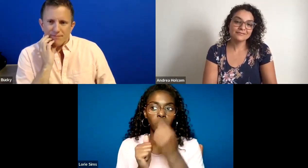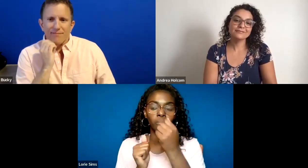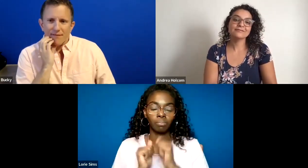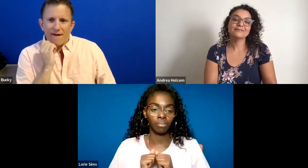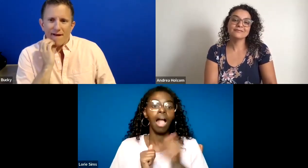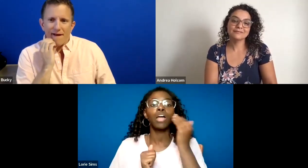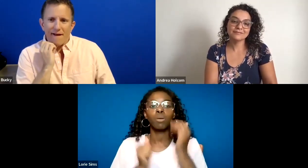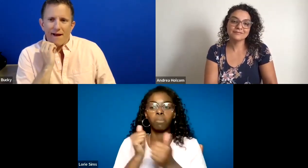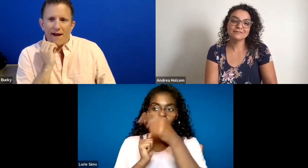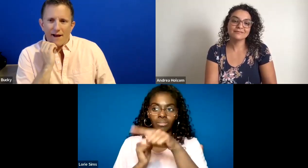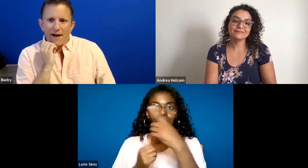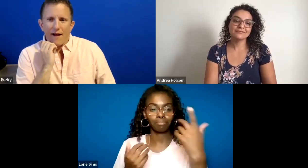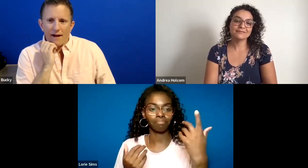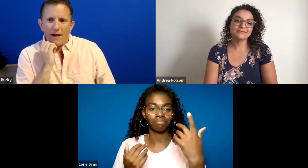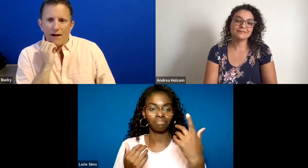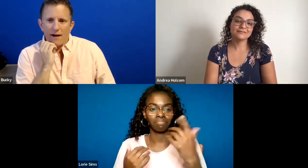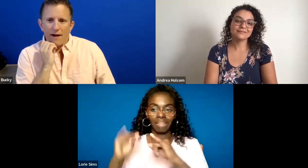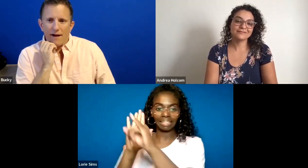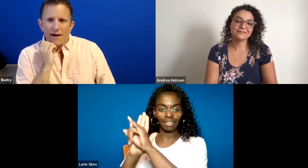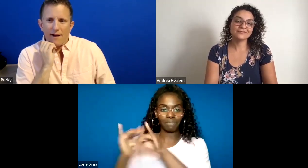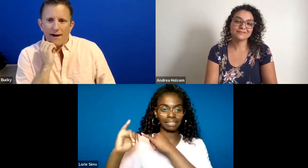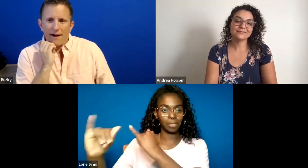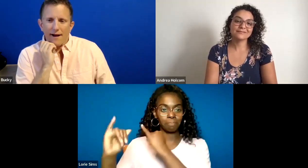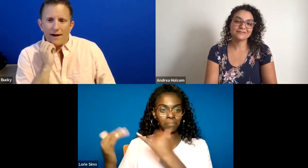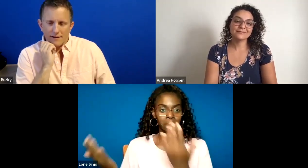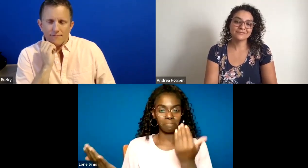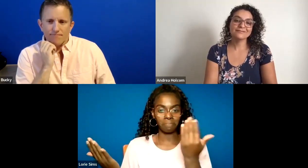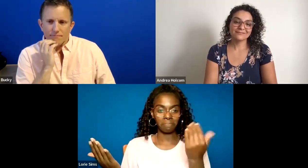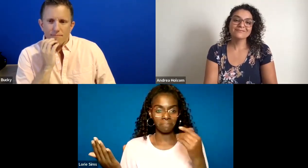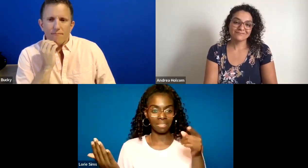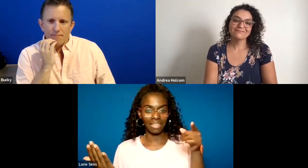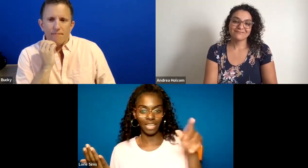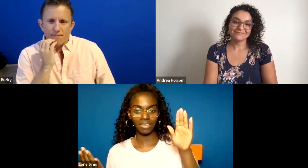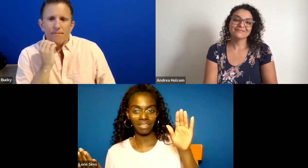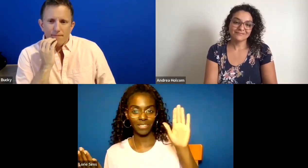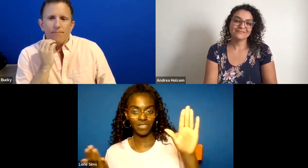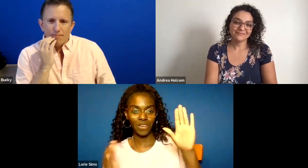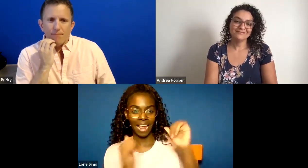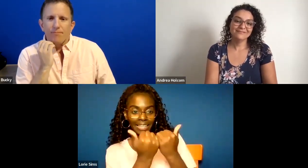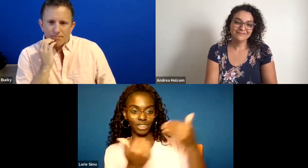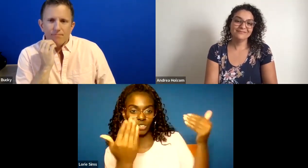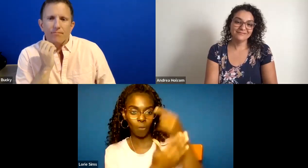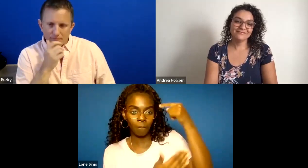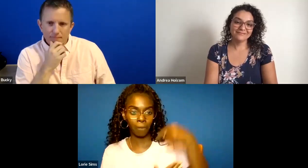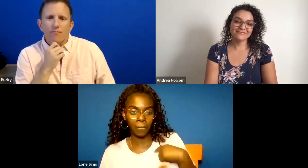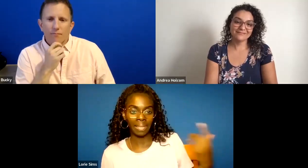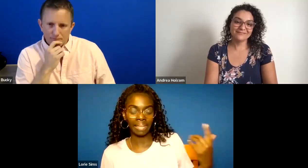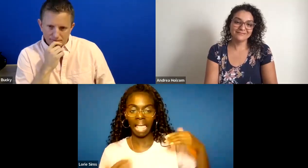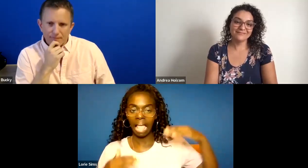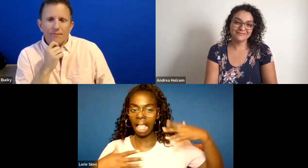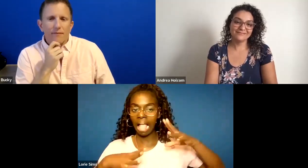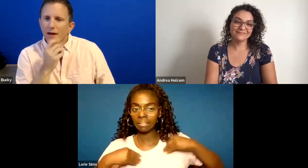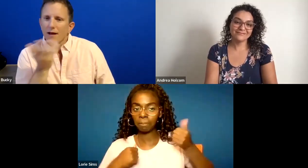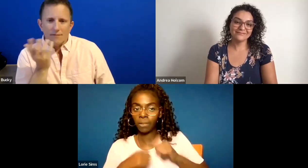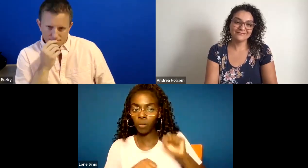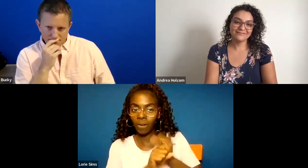what's the dialogue there? Yes, definitely. Because I know their identity is the same as mine for the most part. Your